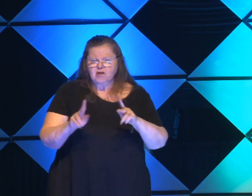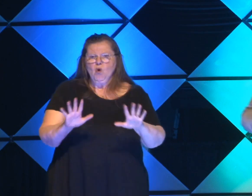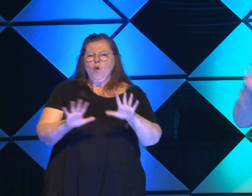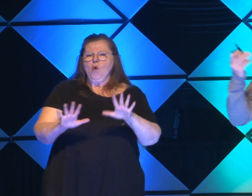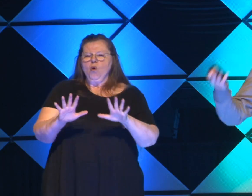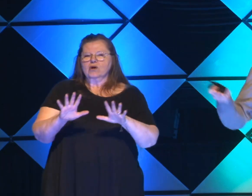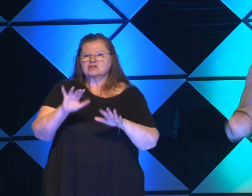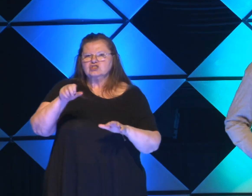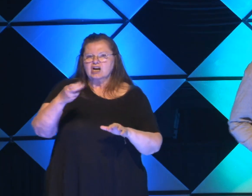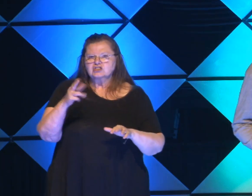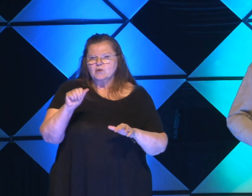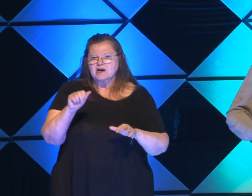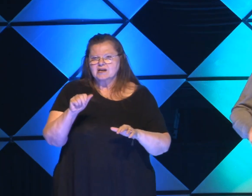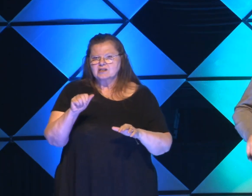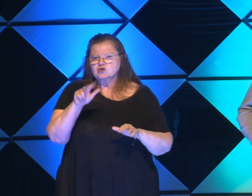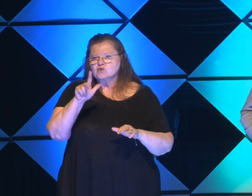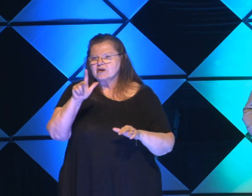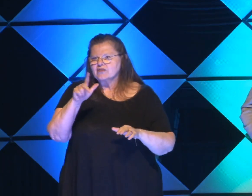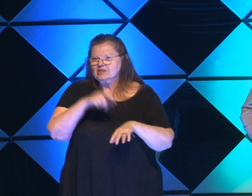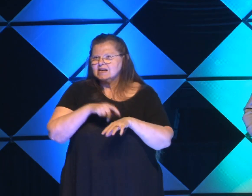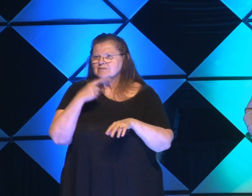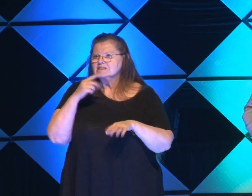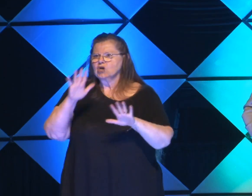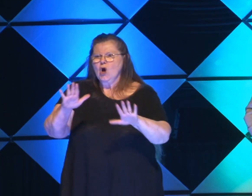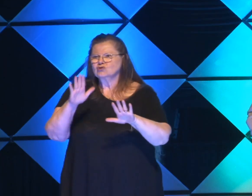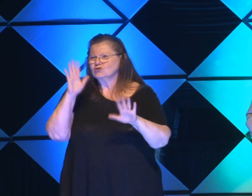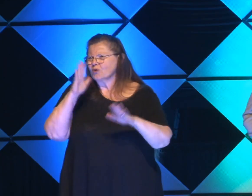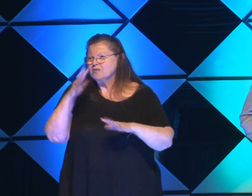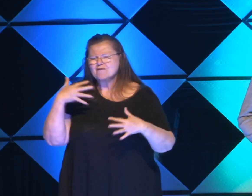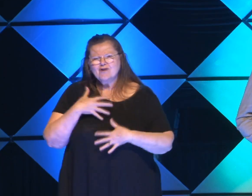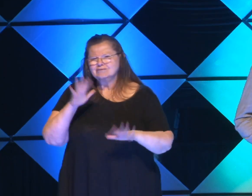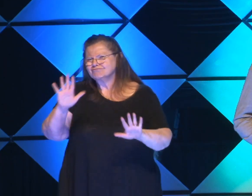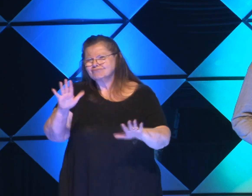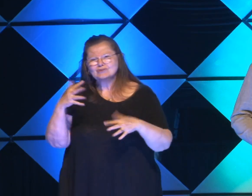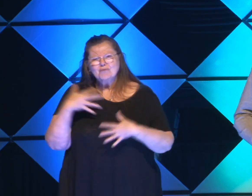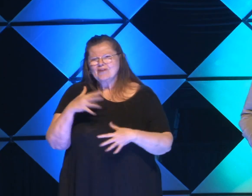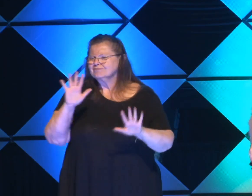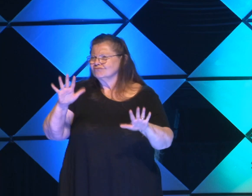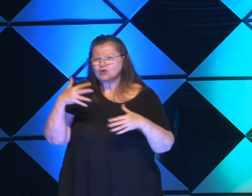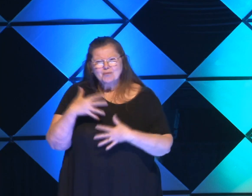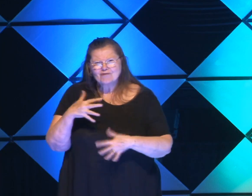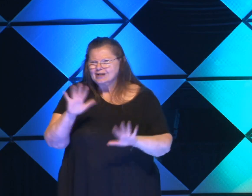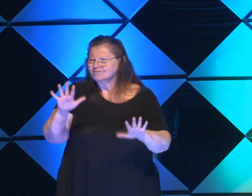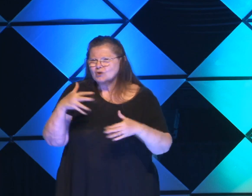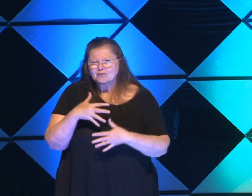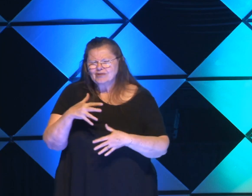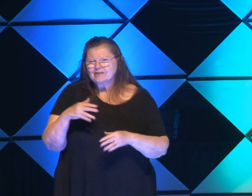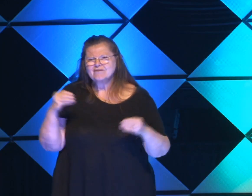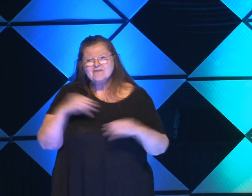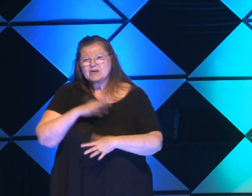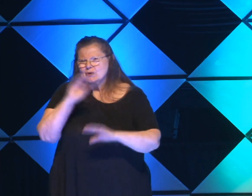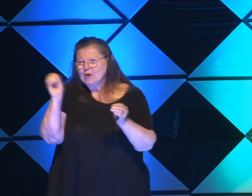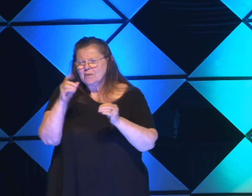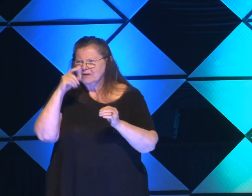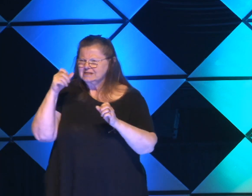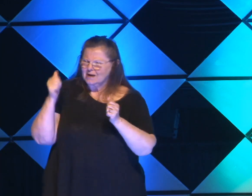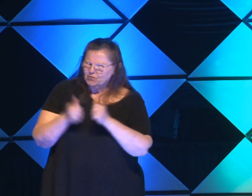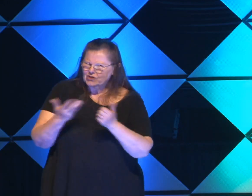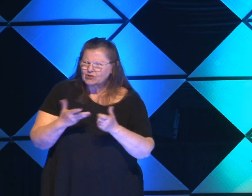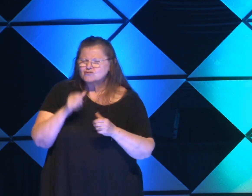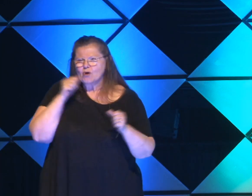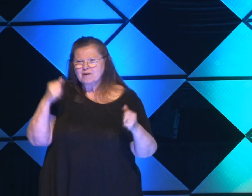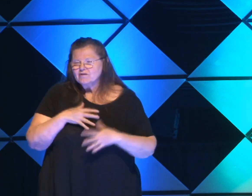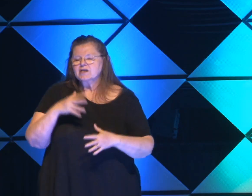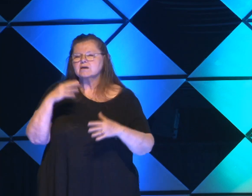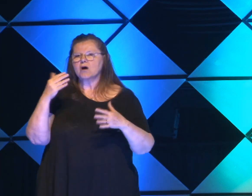Joshua, it's 23 times it says, don't be afraid, don't be afraid, don't be afraid. Don't be afraid. Fear not, for I'm with you. Fear not. Don't be